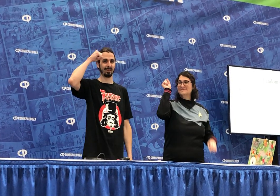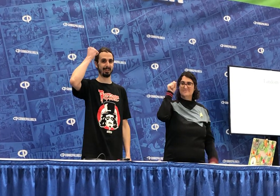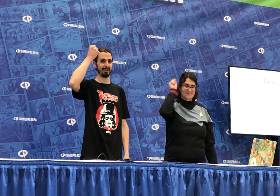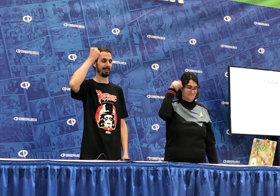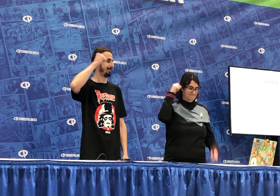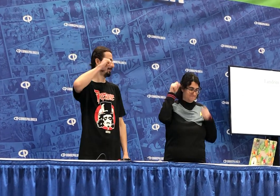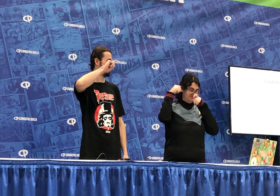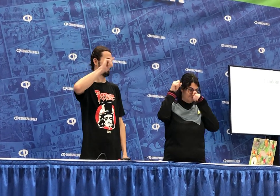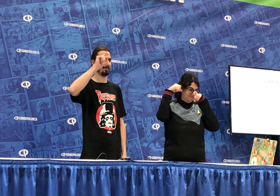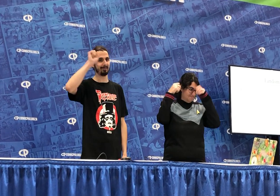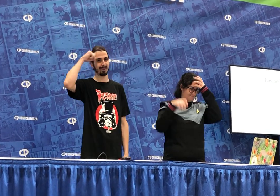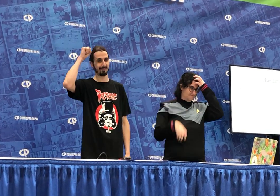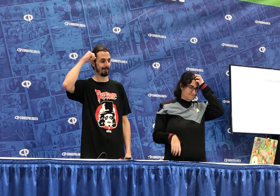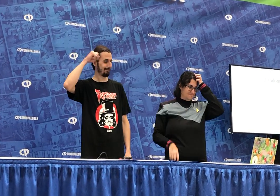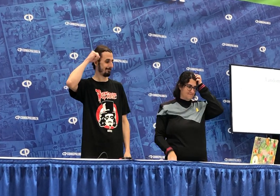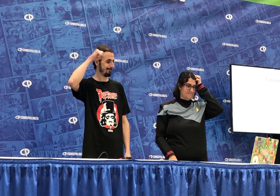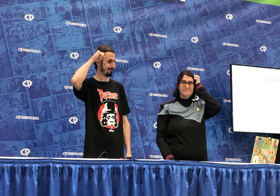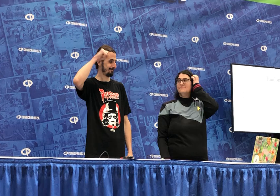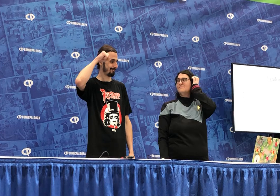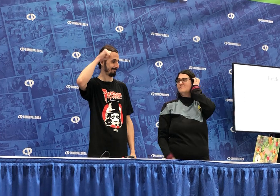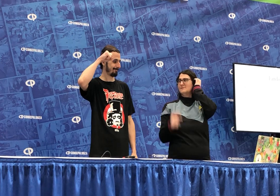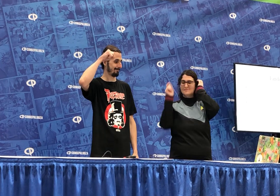The Simpsons, like this.